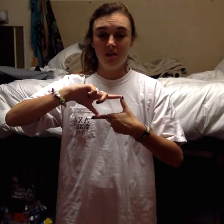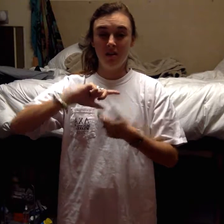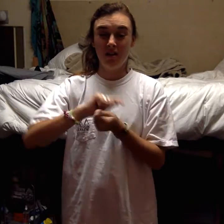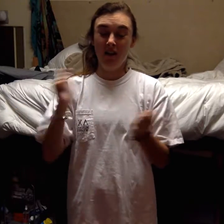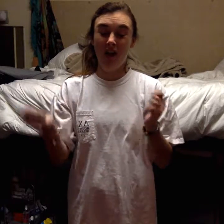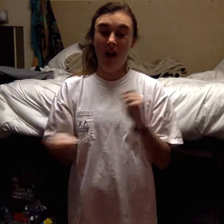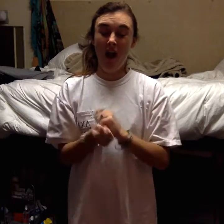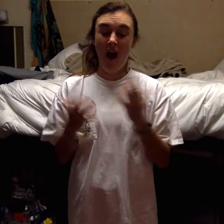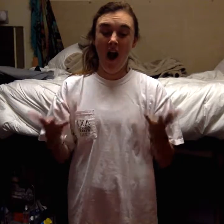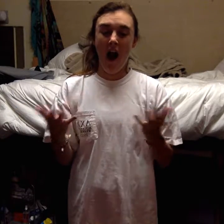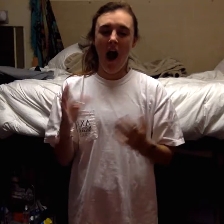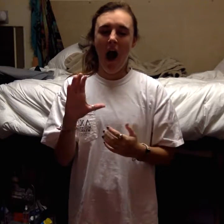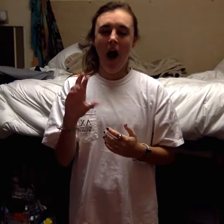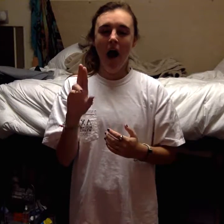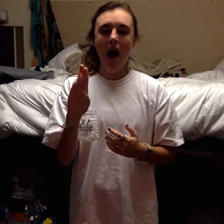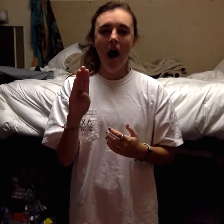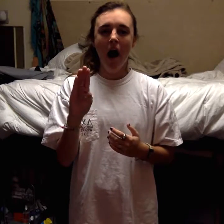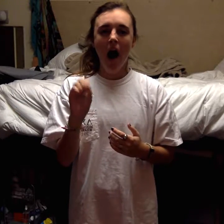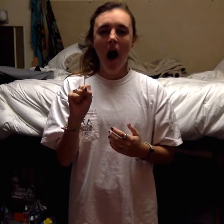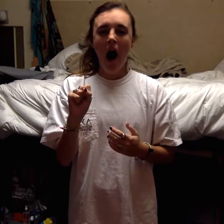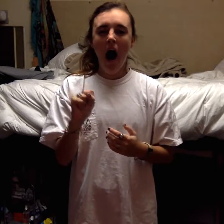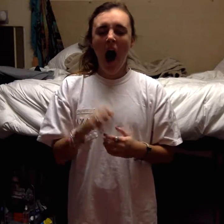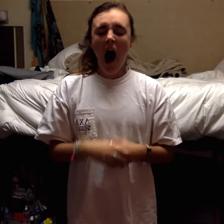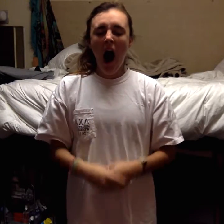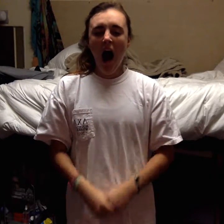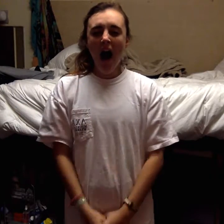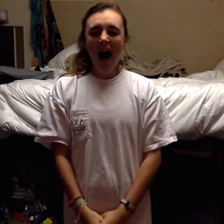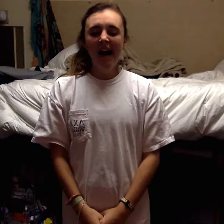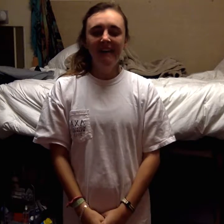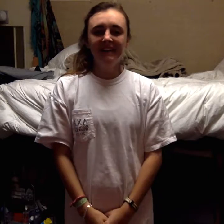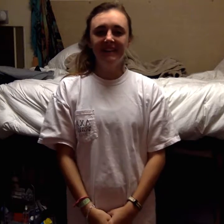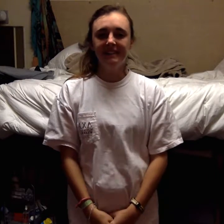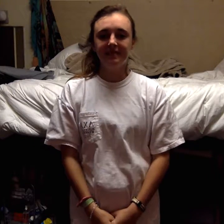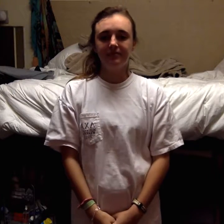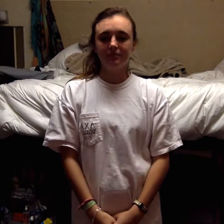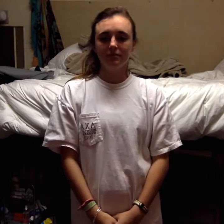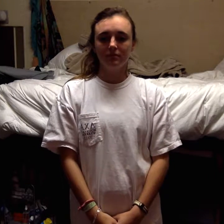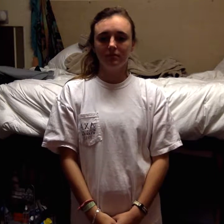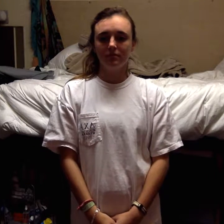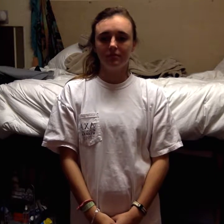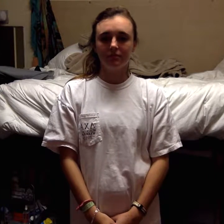Okay, and we'll do the eye above eye level one first.